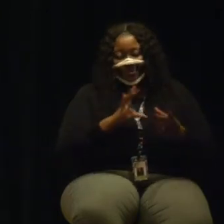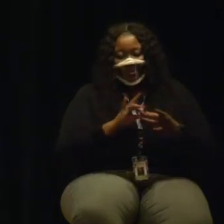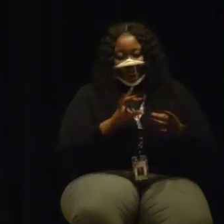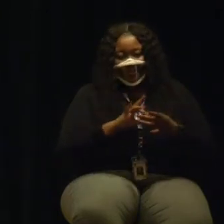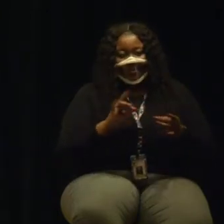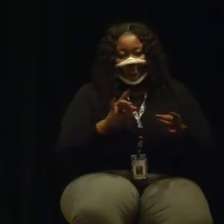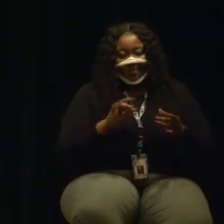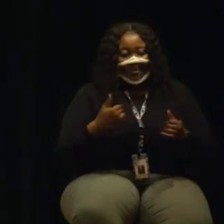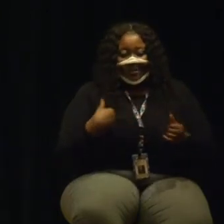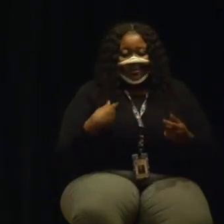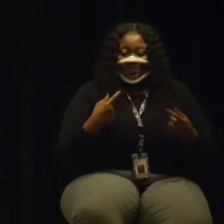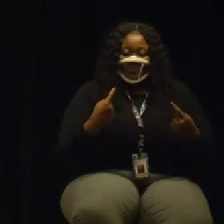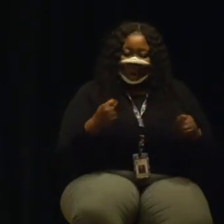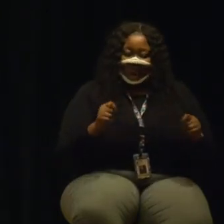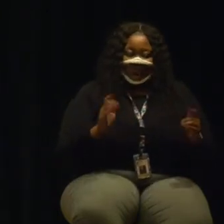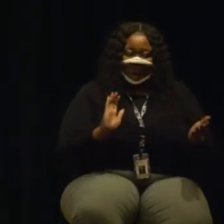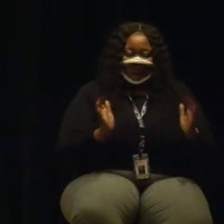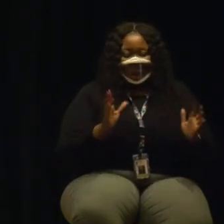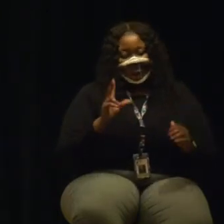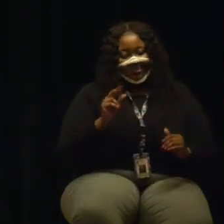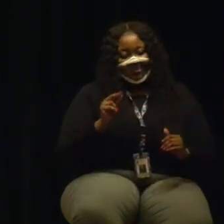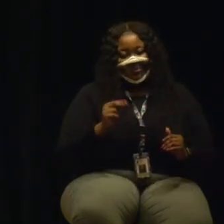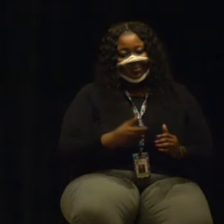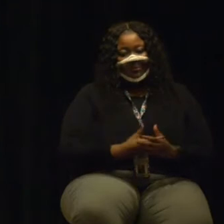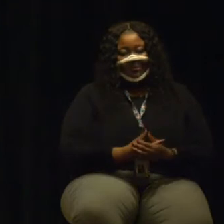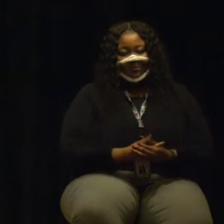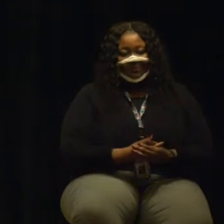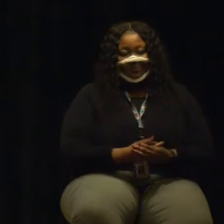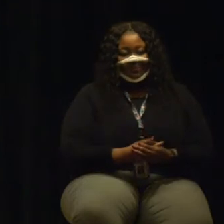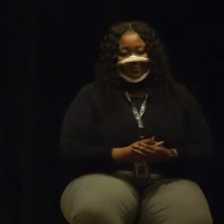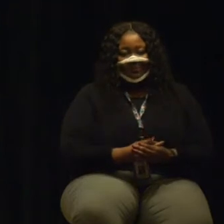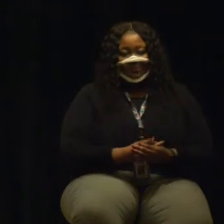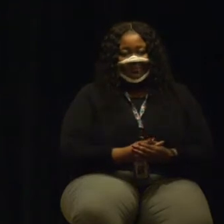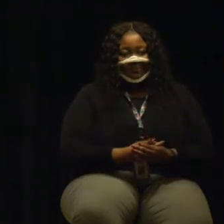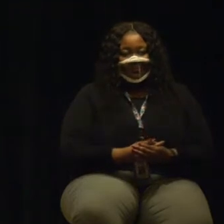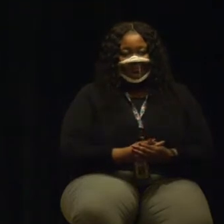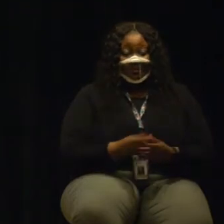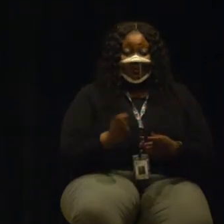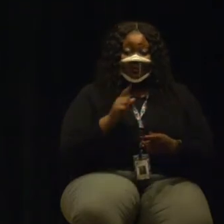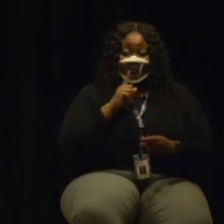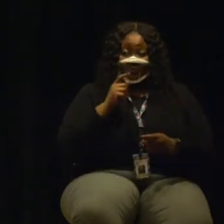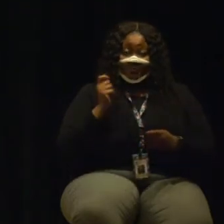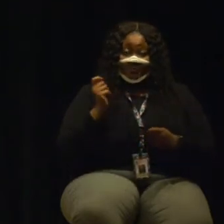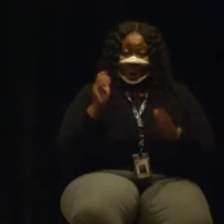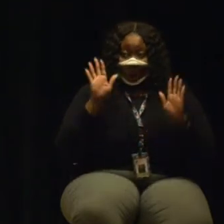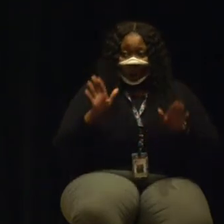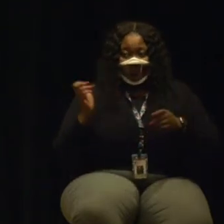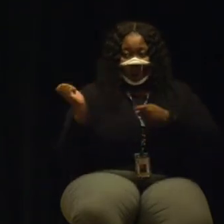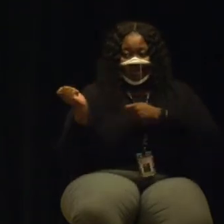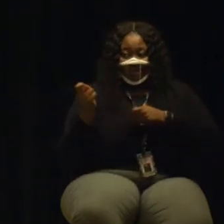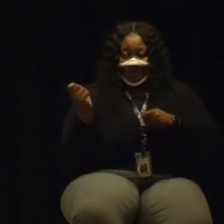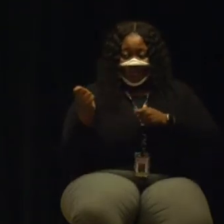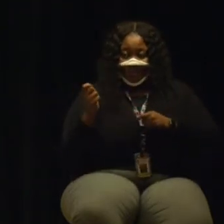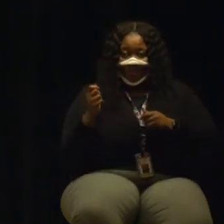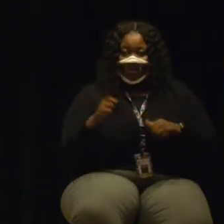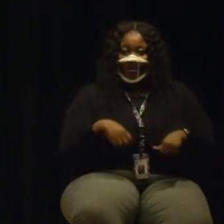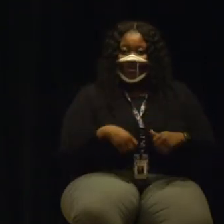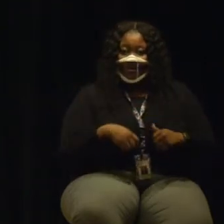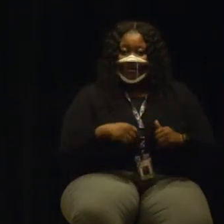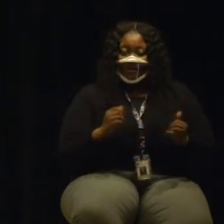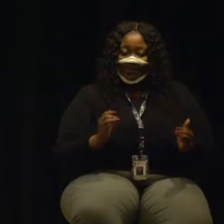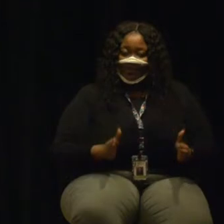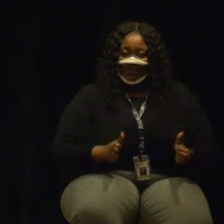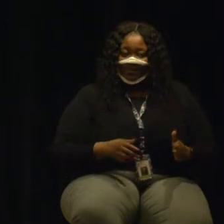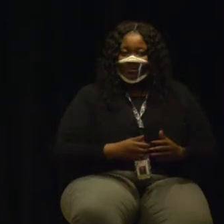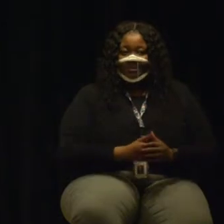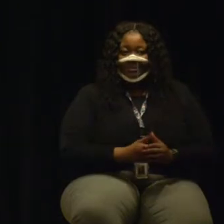He would want it. He would be a football player, or he'd play. Supposedly, he was an incredible baseball player. So, you know, he would do something else that would probably bring him the kind of